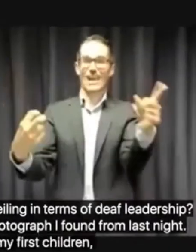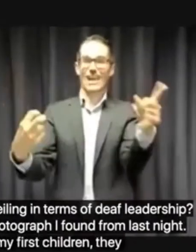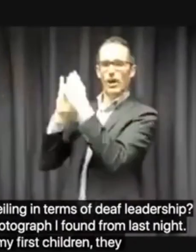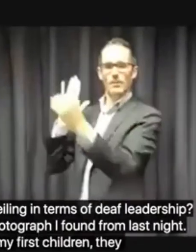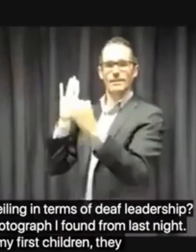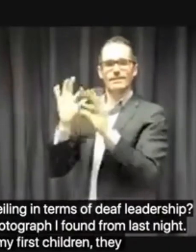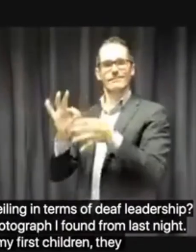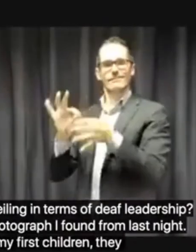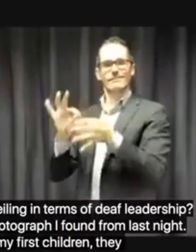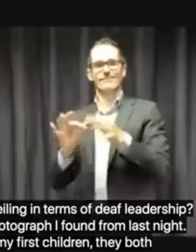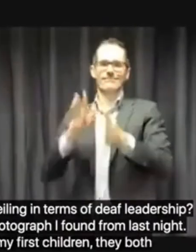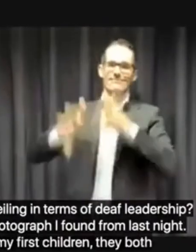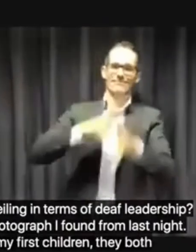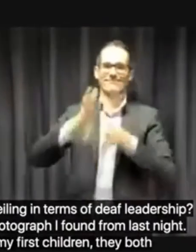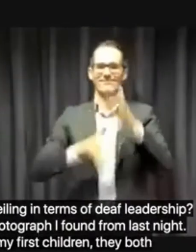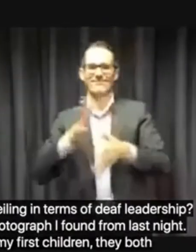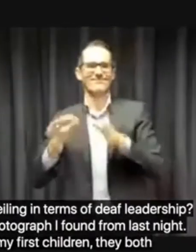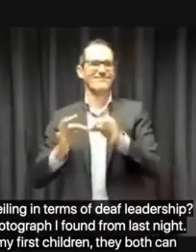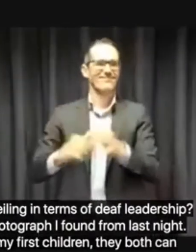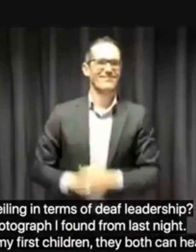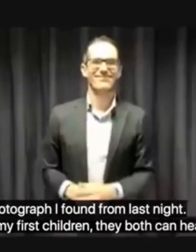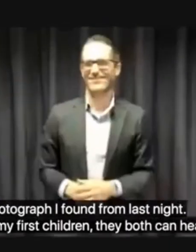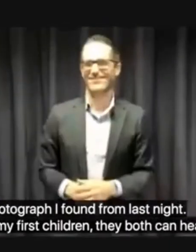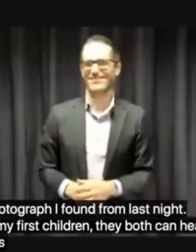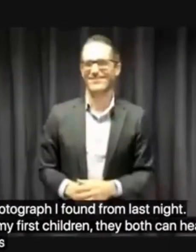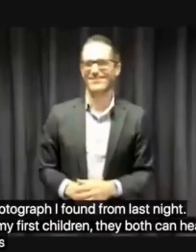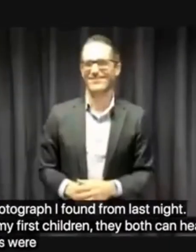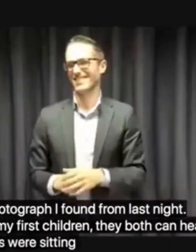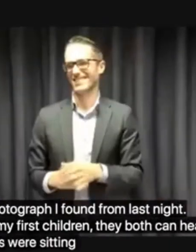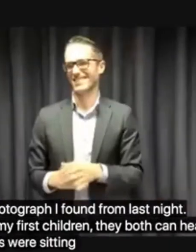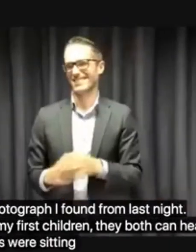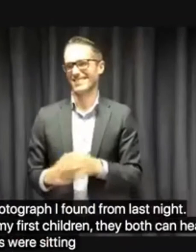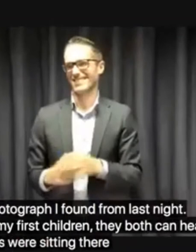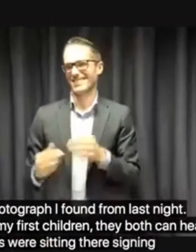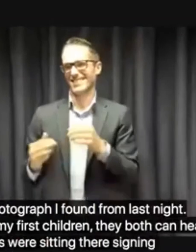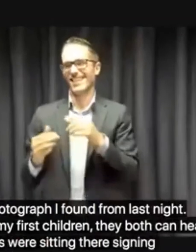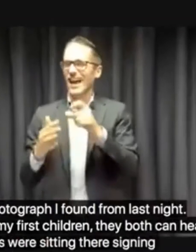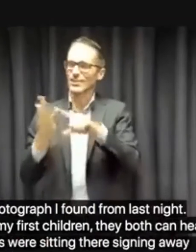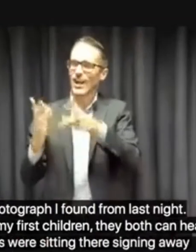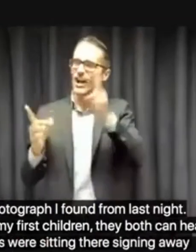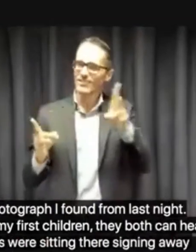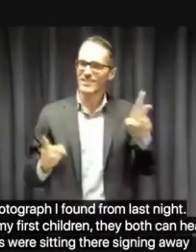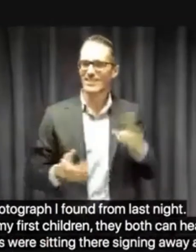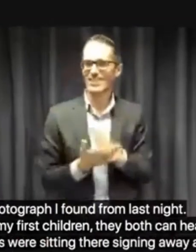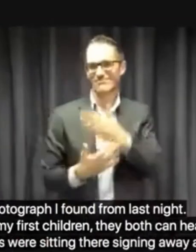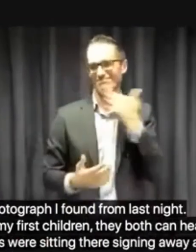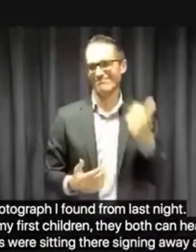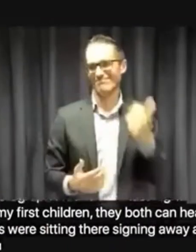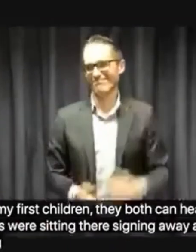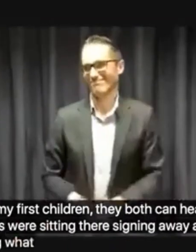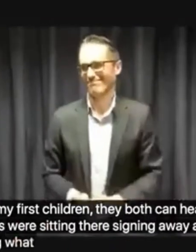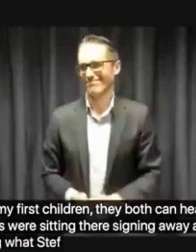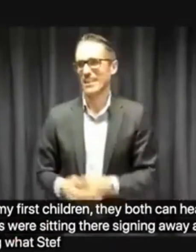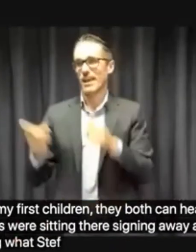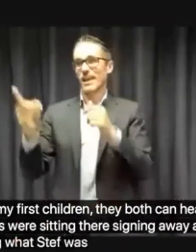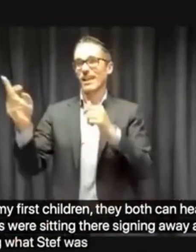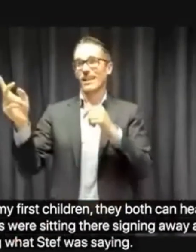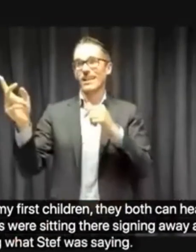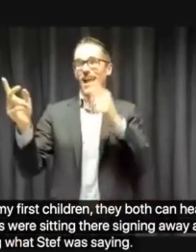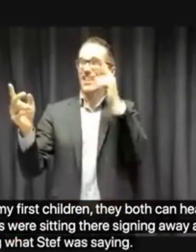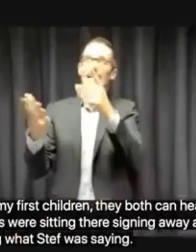24 and a 79. The kids were sitting there signing away and copying what Steph was signing. It was very cute. And they do that often, it's